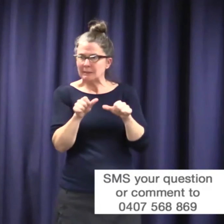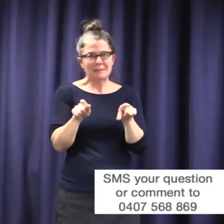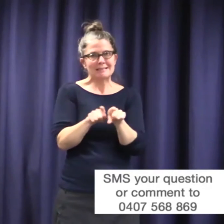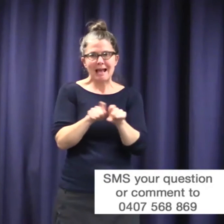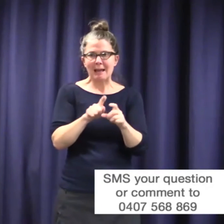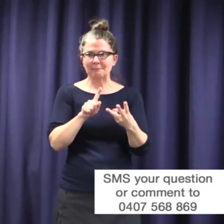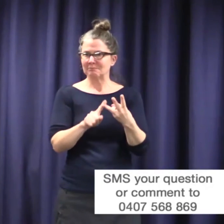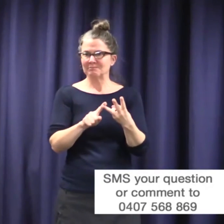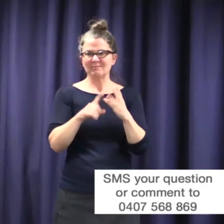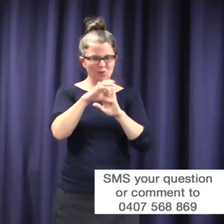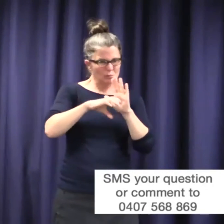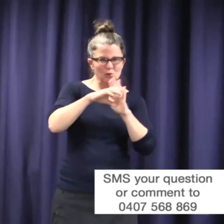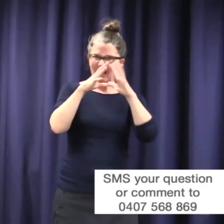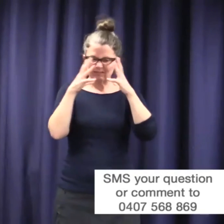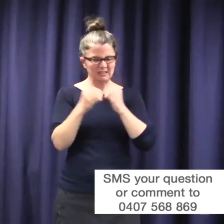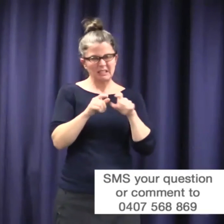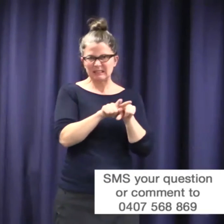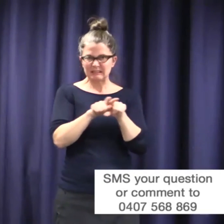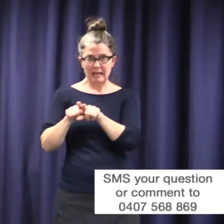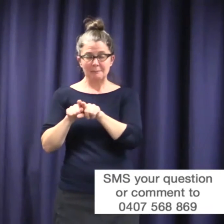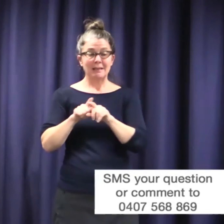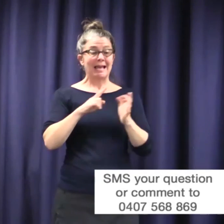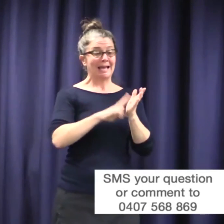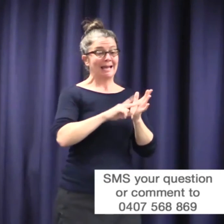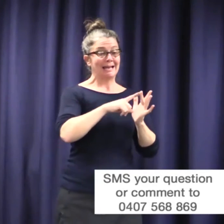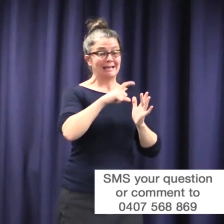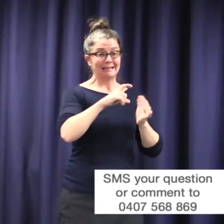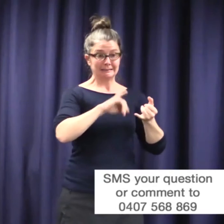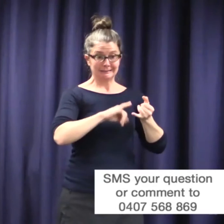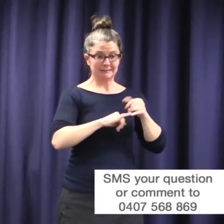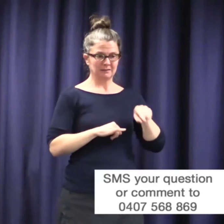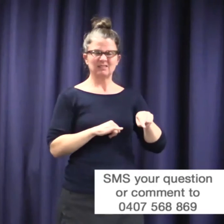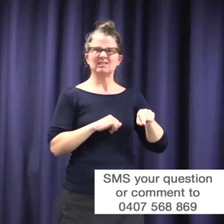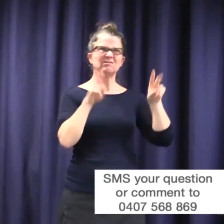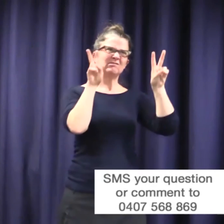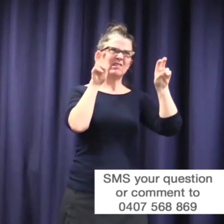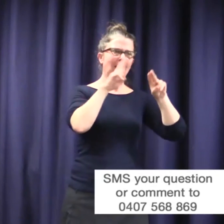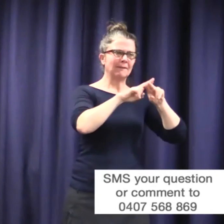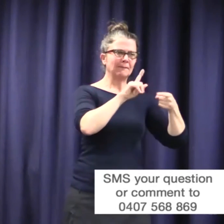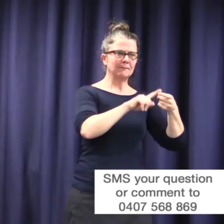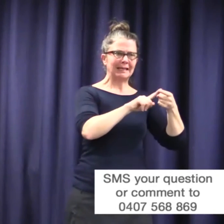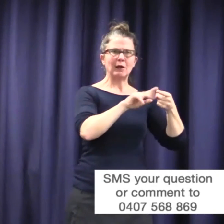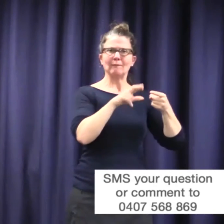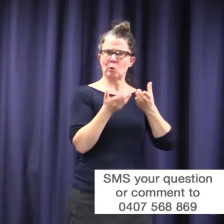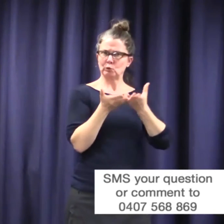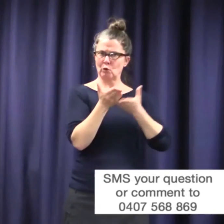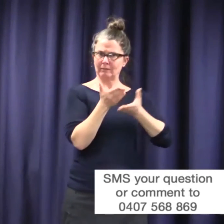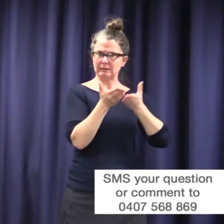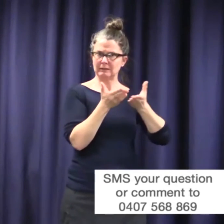NICS is that it is fee-for-service, and NDIS